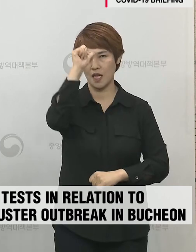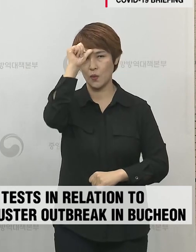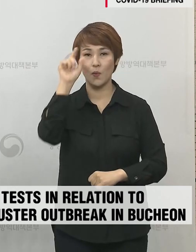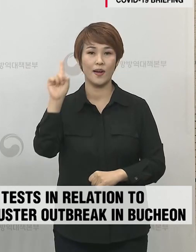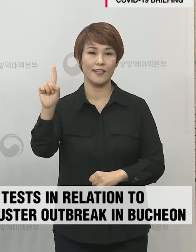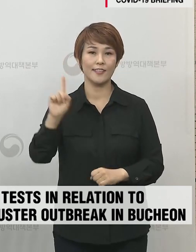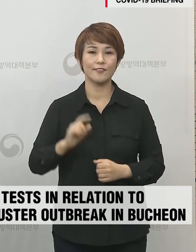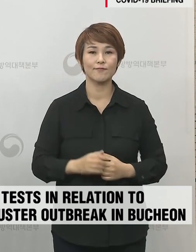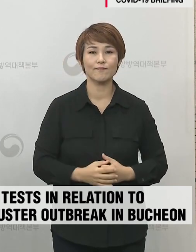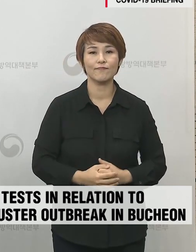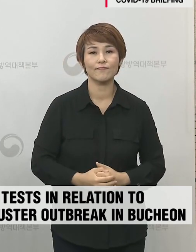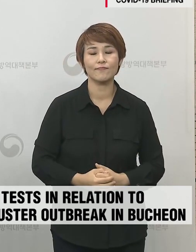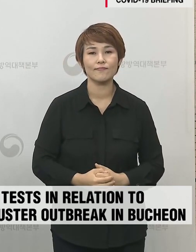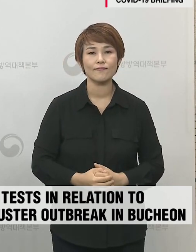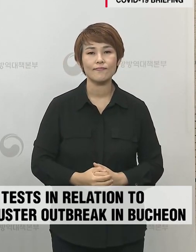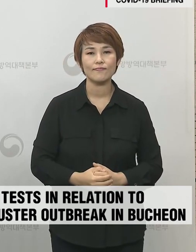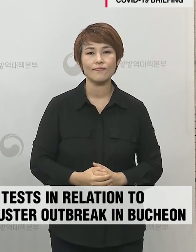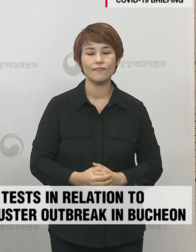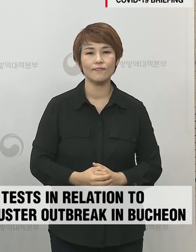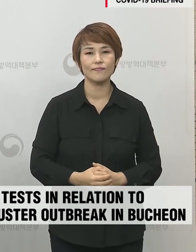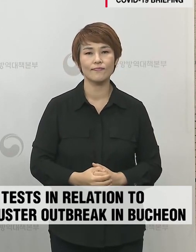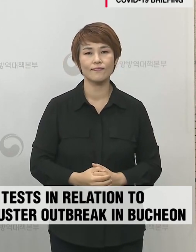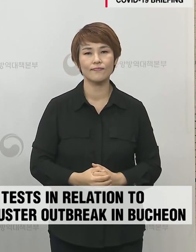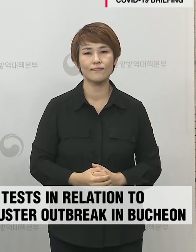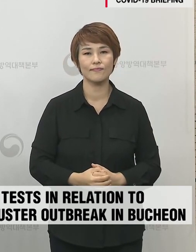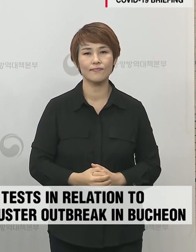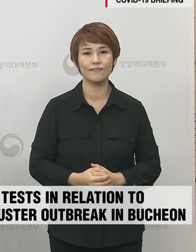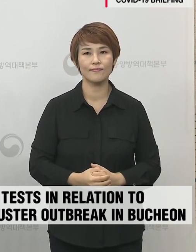from the Philippines, and one from India.